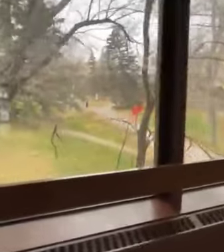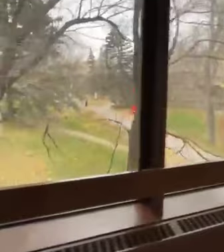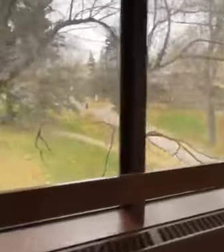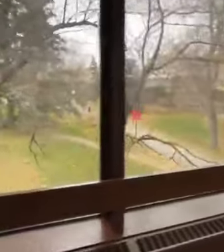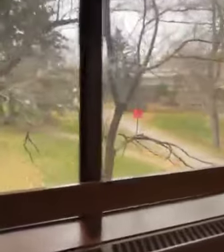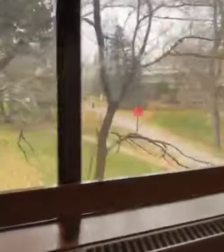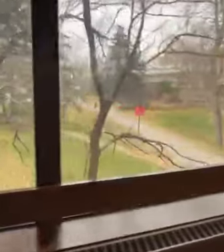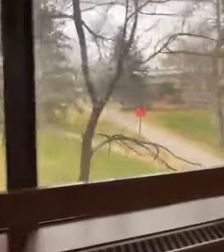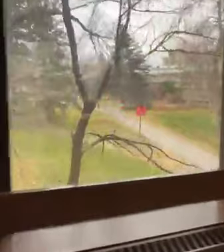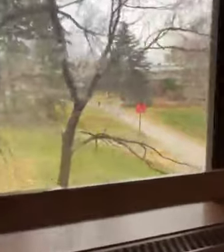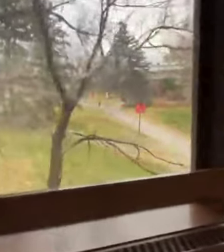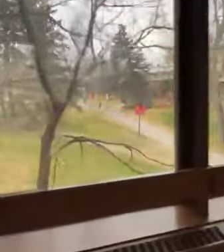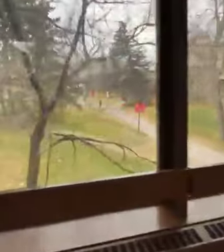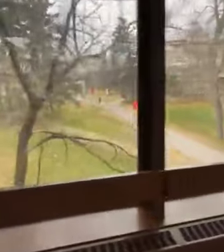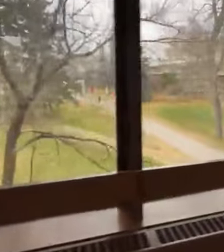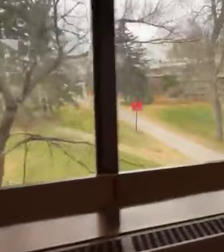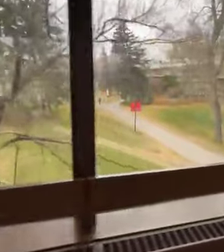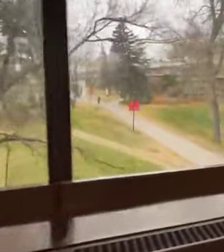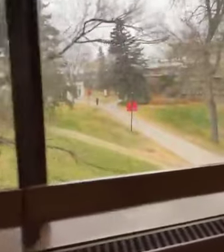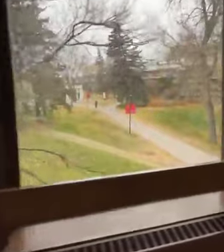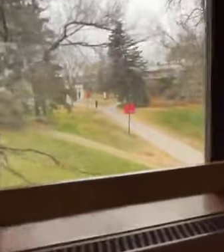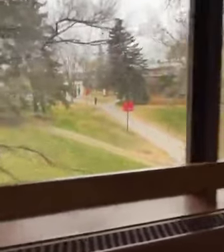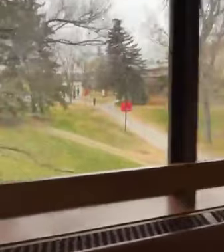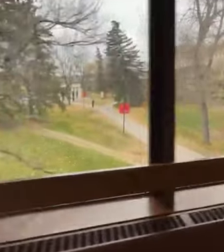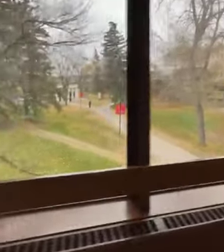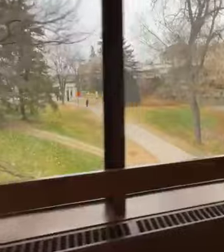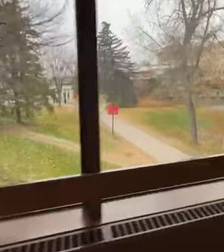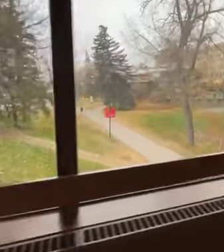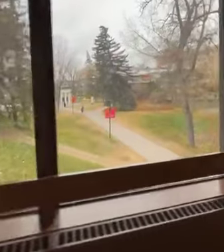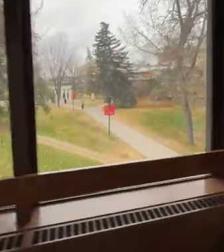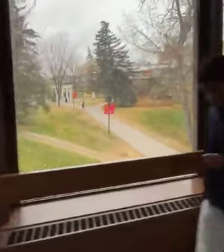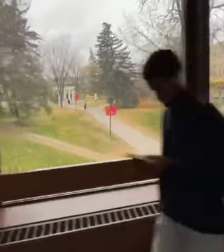Oh my gosh, recently I found out what LRT means.